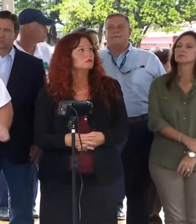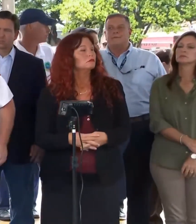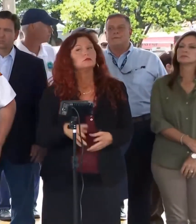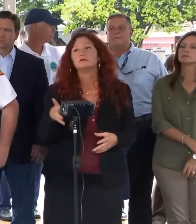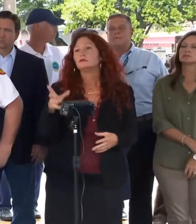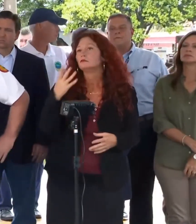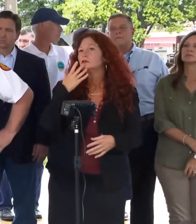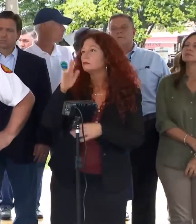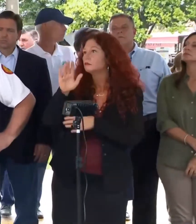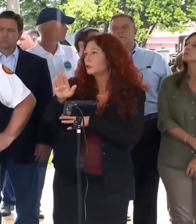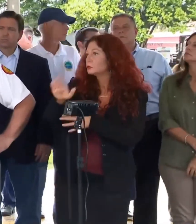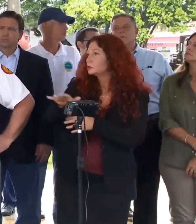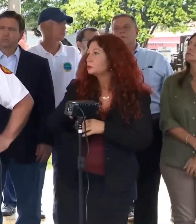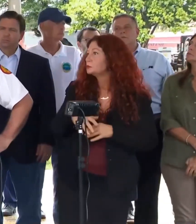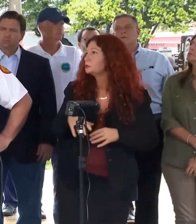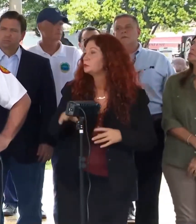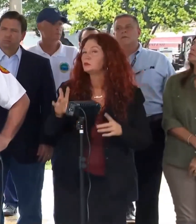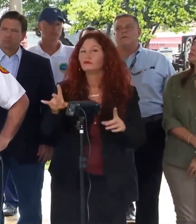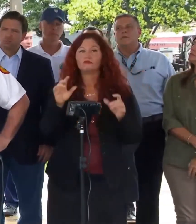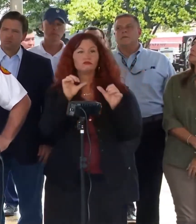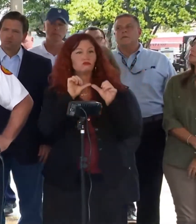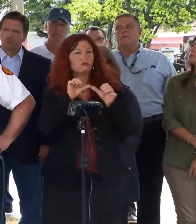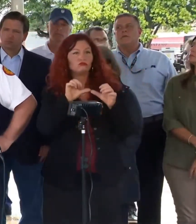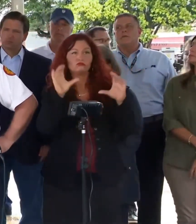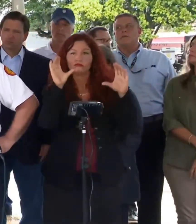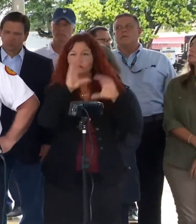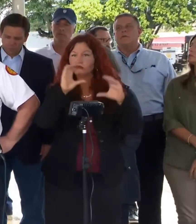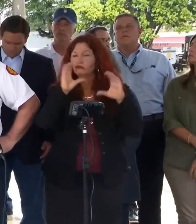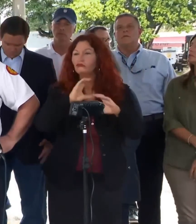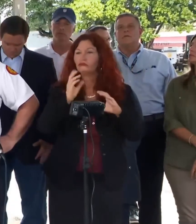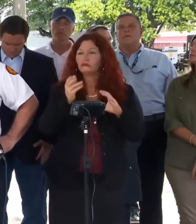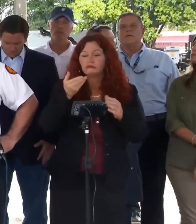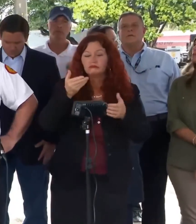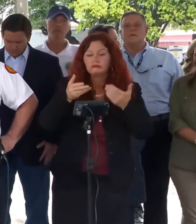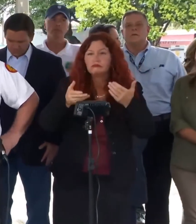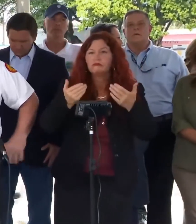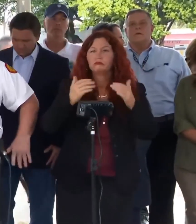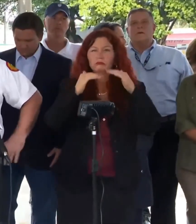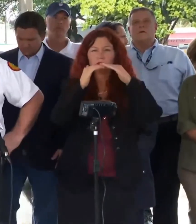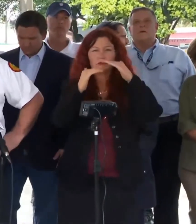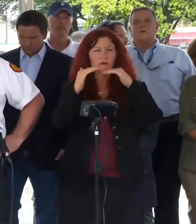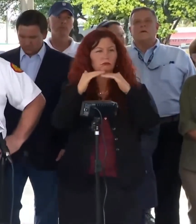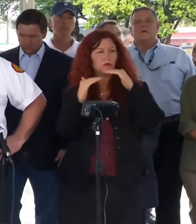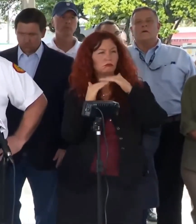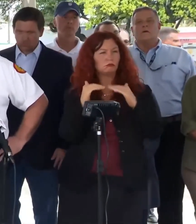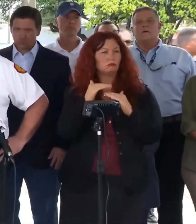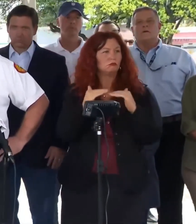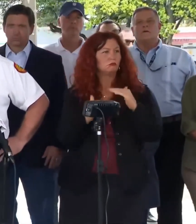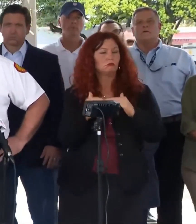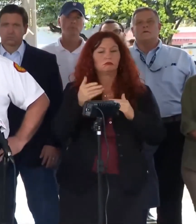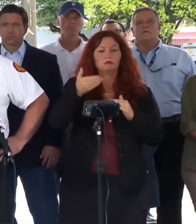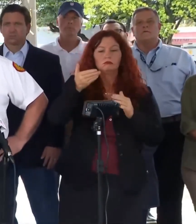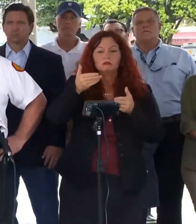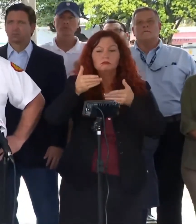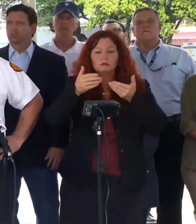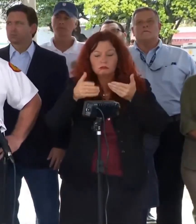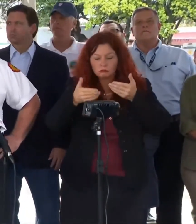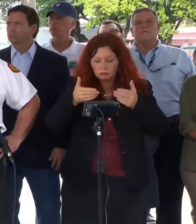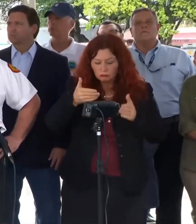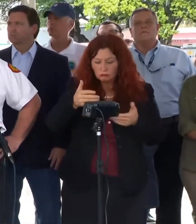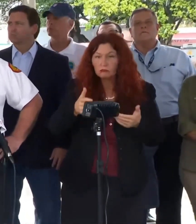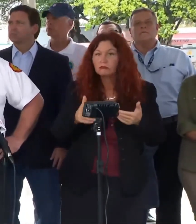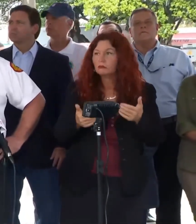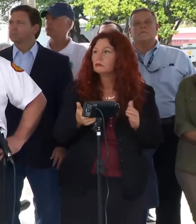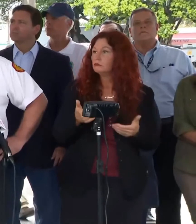Good afternoon. We continue to search grid layer by layer, removing debris as we continue to move forward in our search and